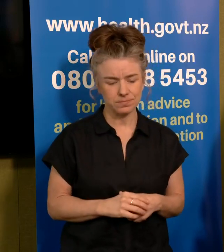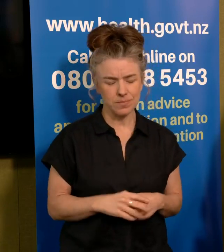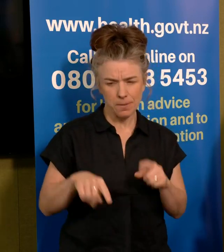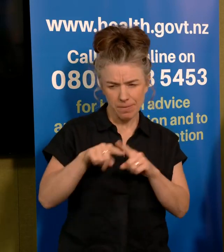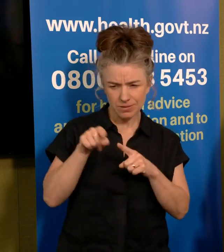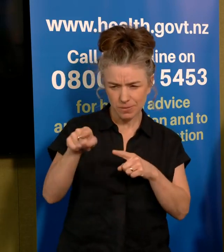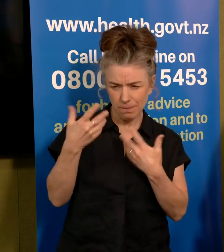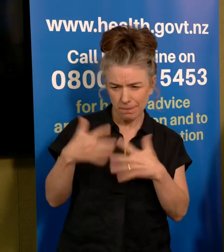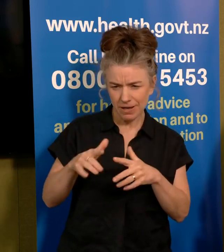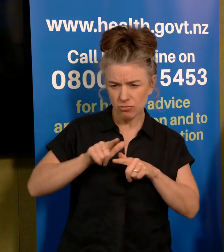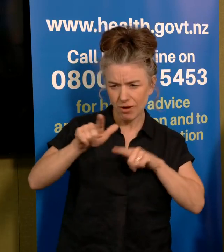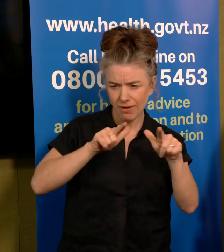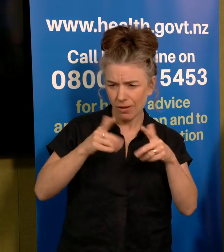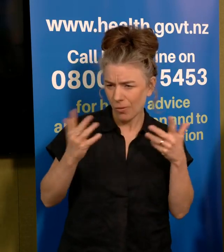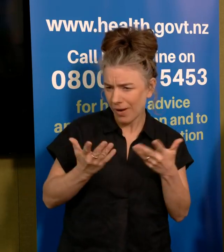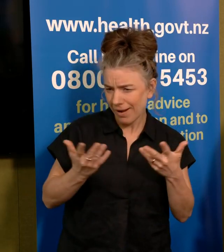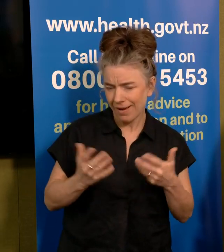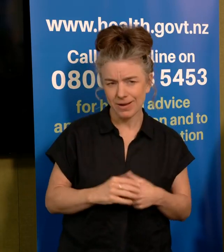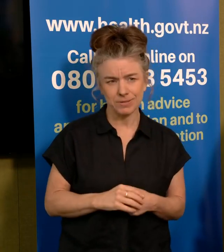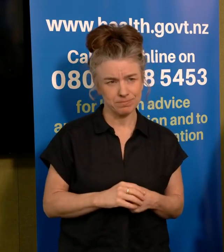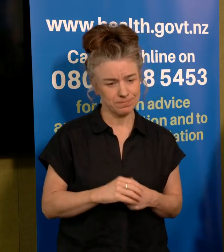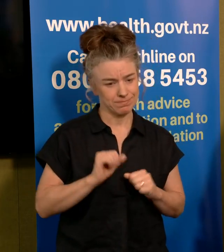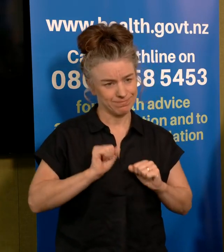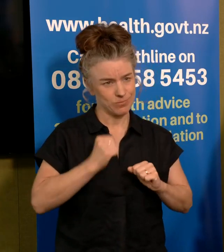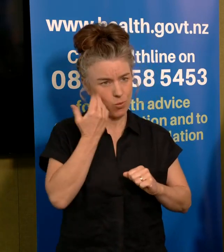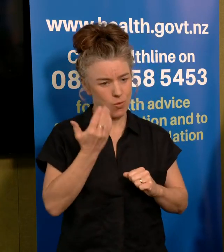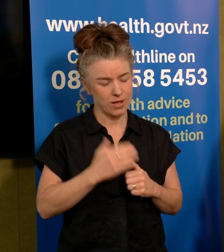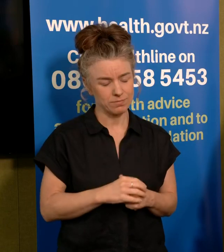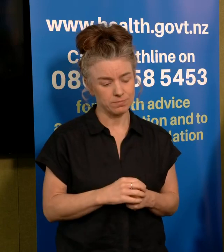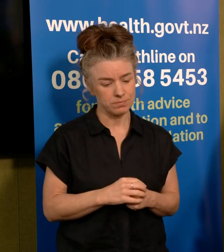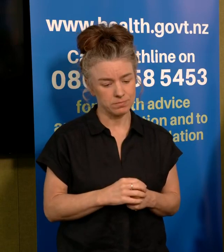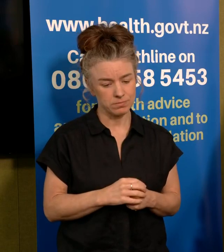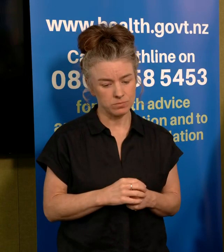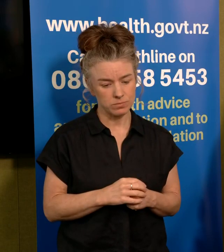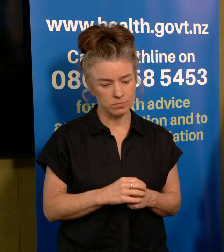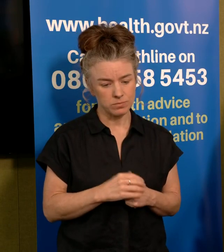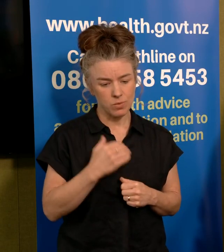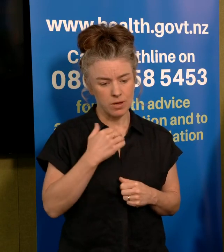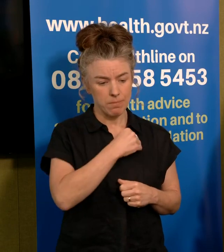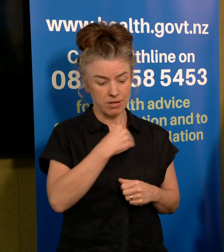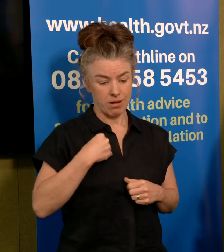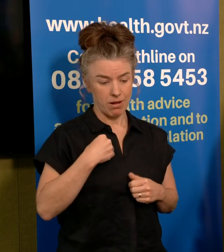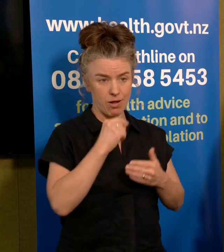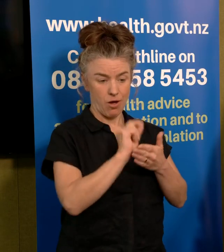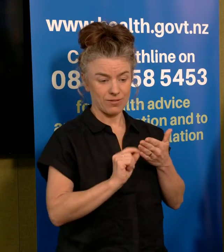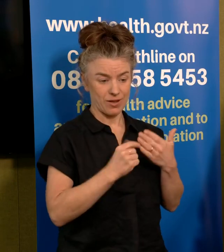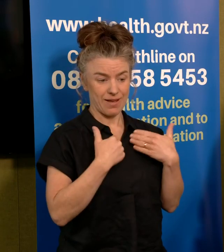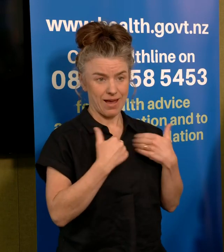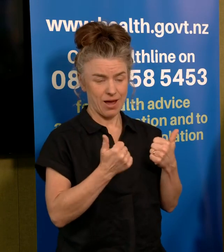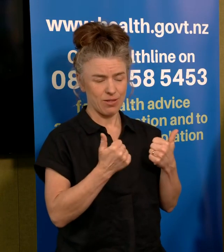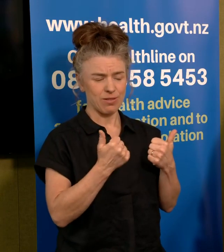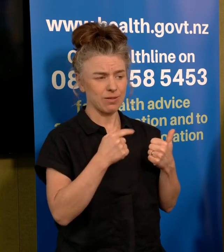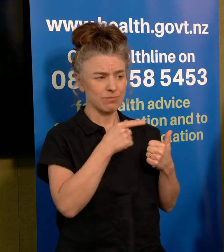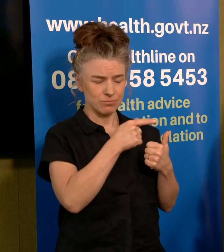where they'd been travelling. Every case at the moment is still discussed with the medical officer of health on call at Regional